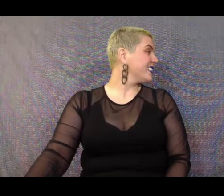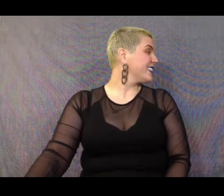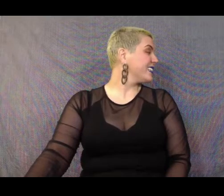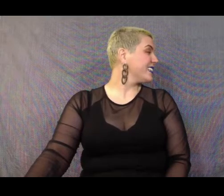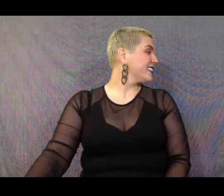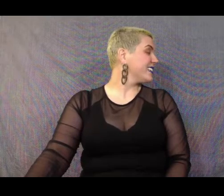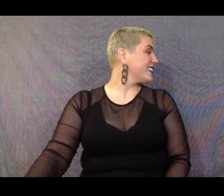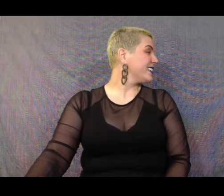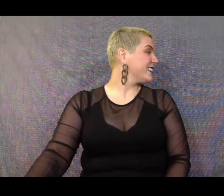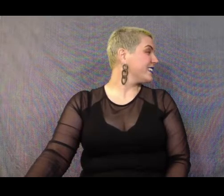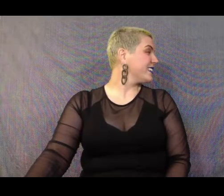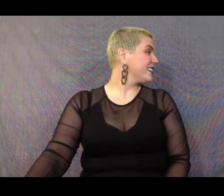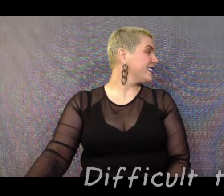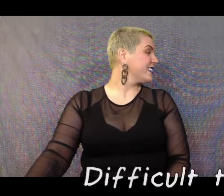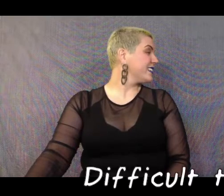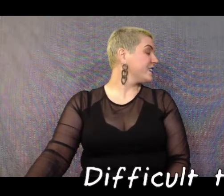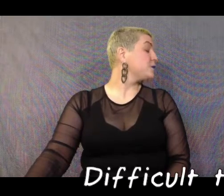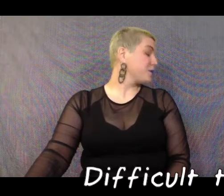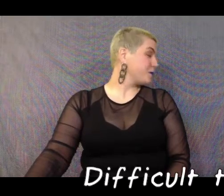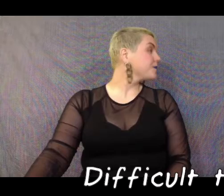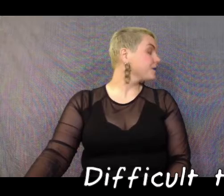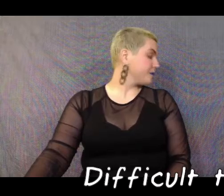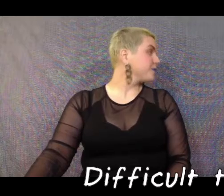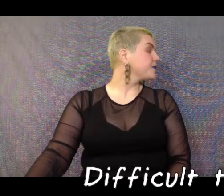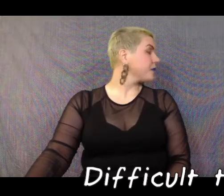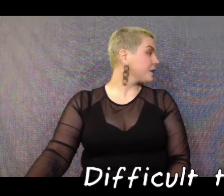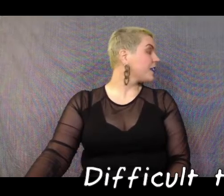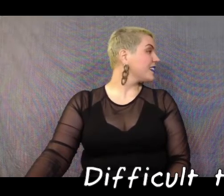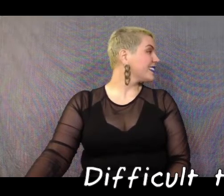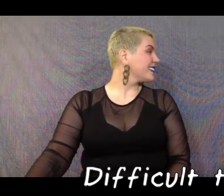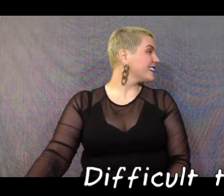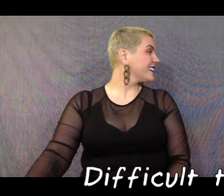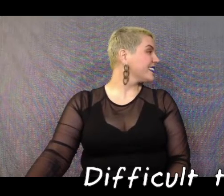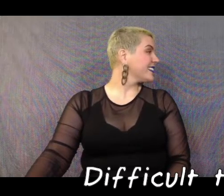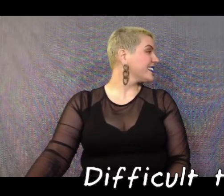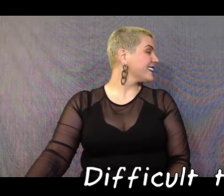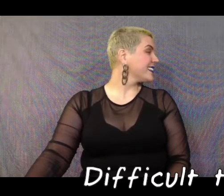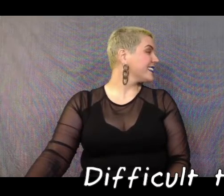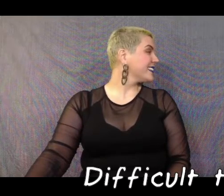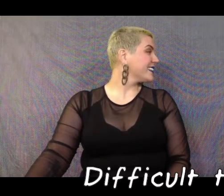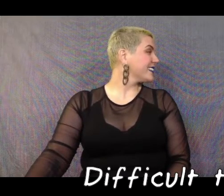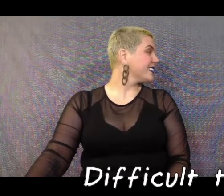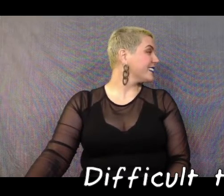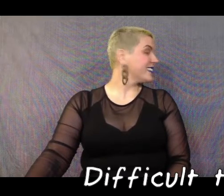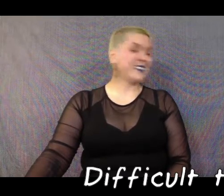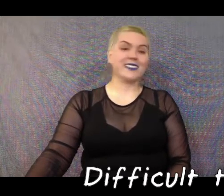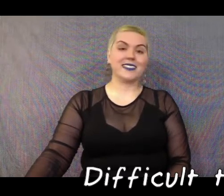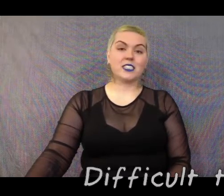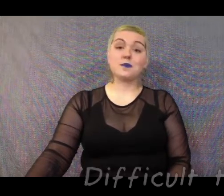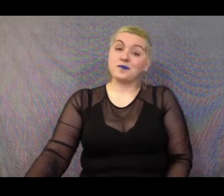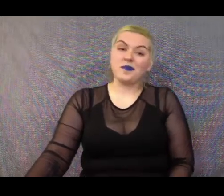few researchers with a specific expertise. People can often figure out who wrote a paper, even if the name isn't made